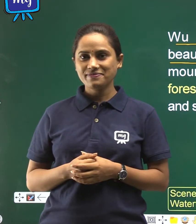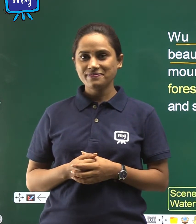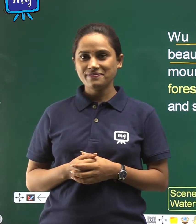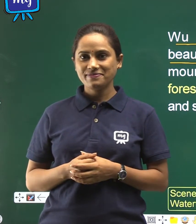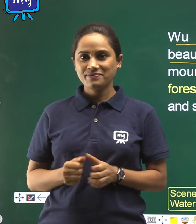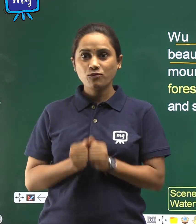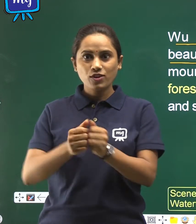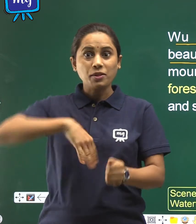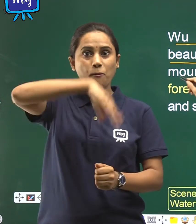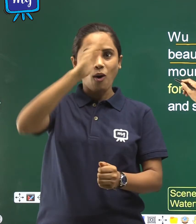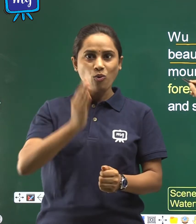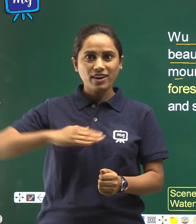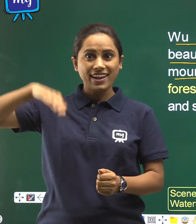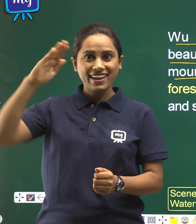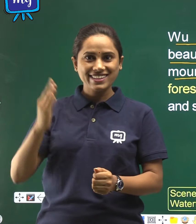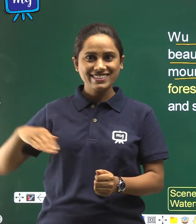with mountains,